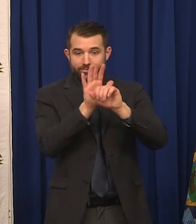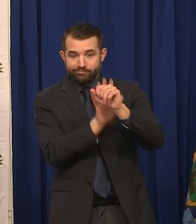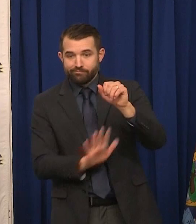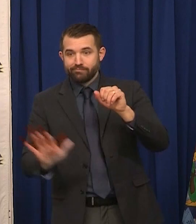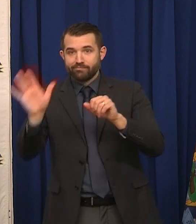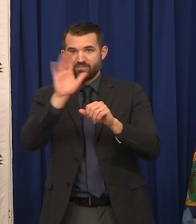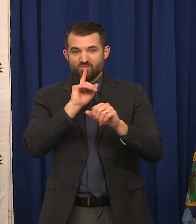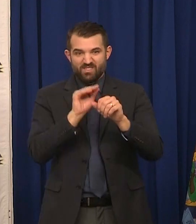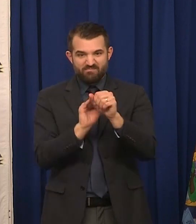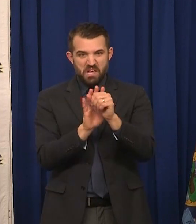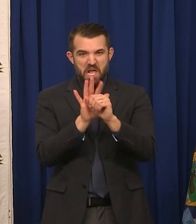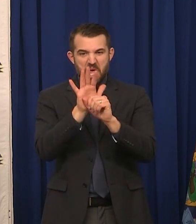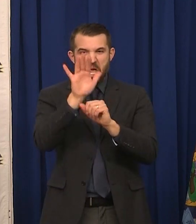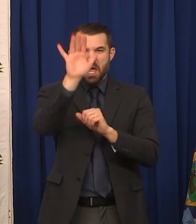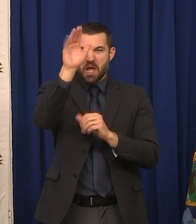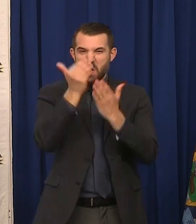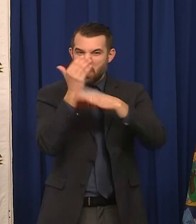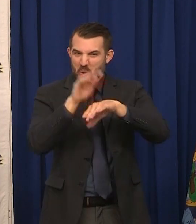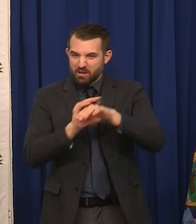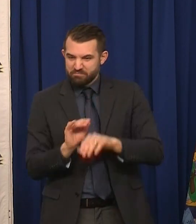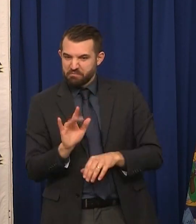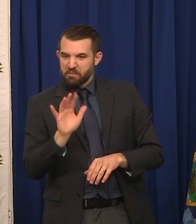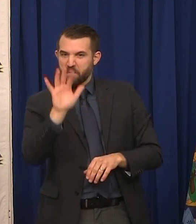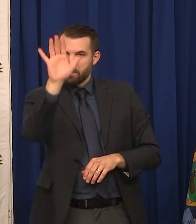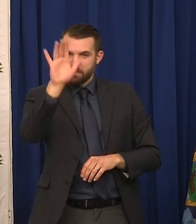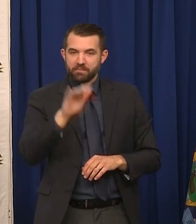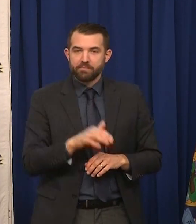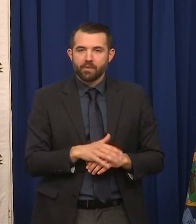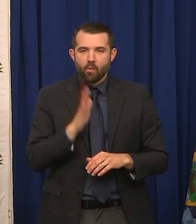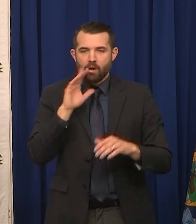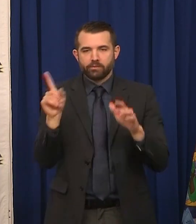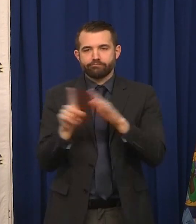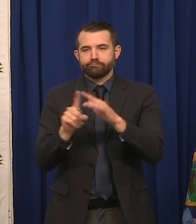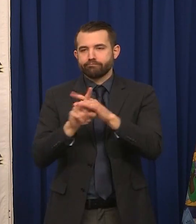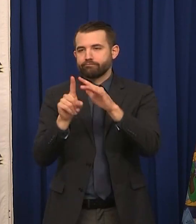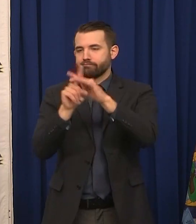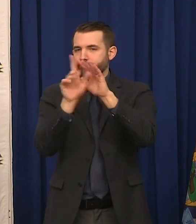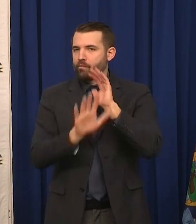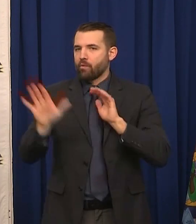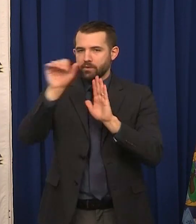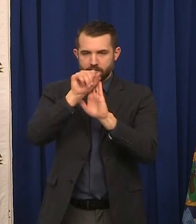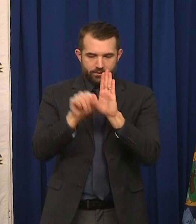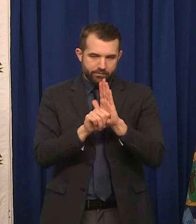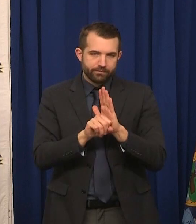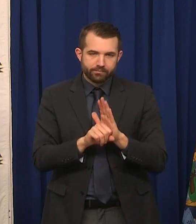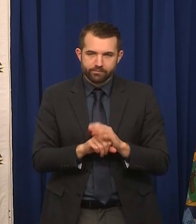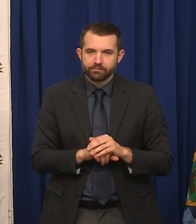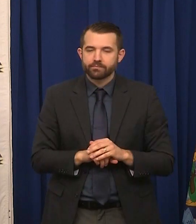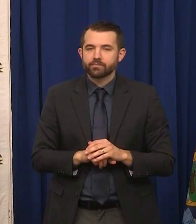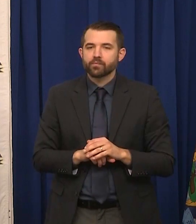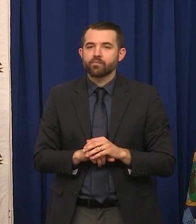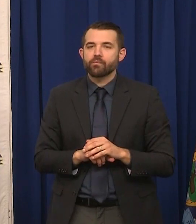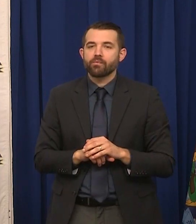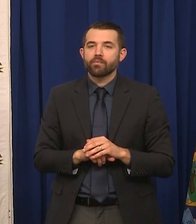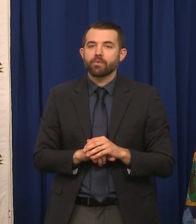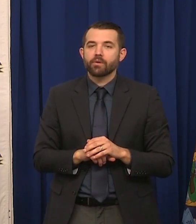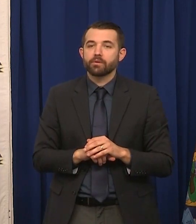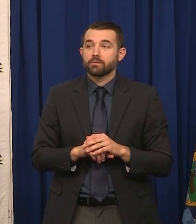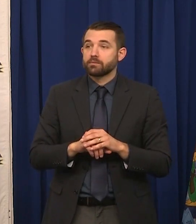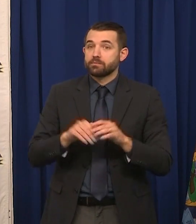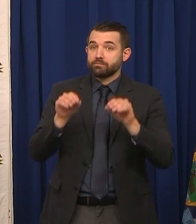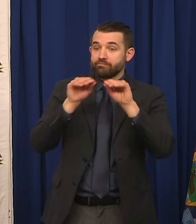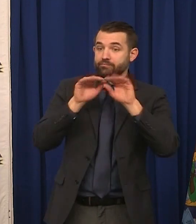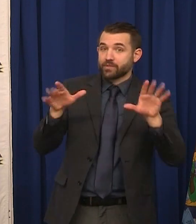almost inevitable that it will spread to every quarter of the state. Whether that happens to be from out-of-state residents